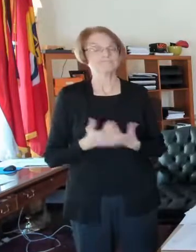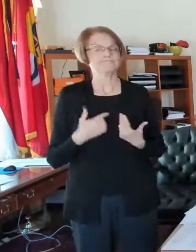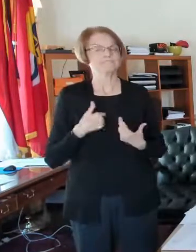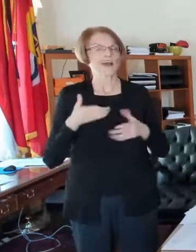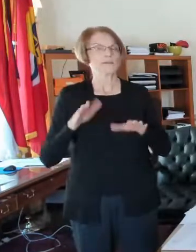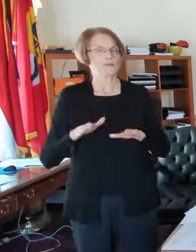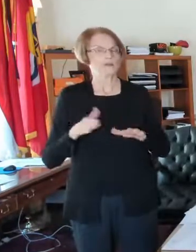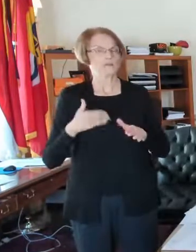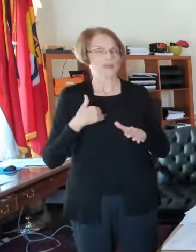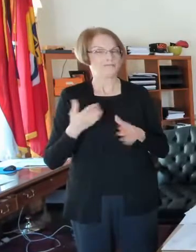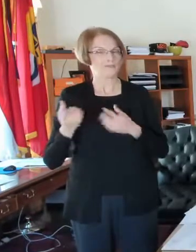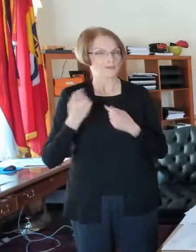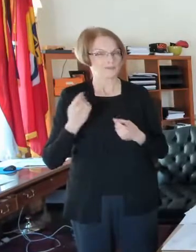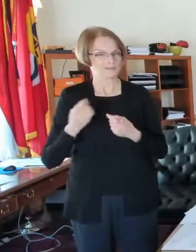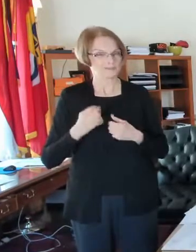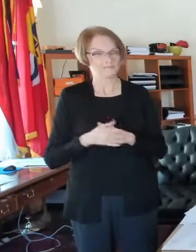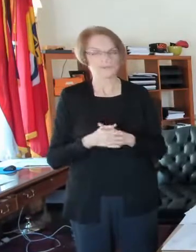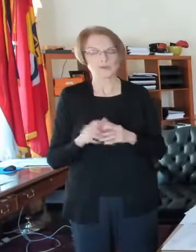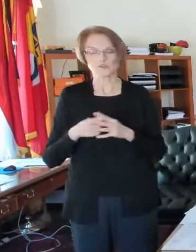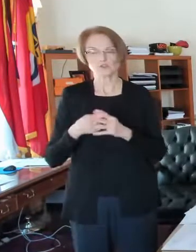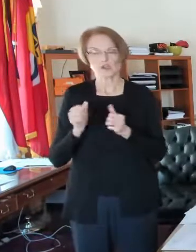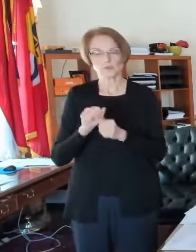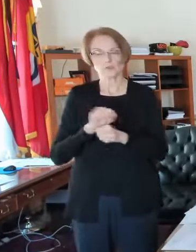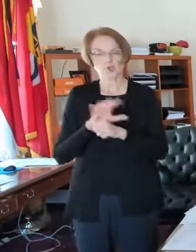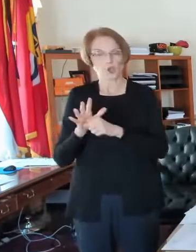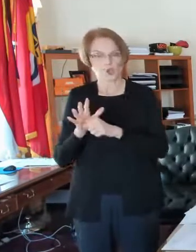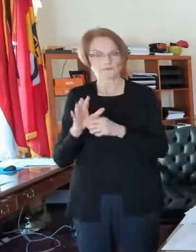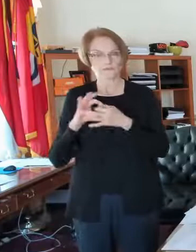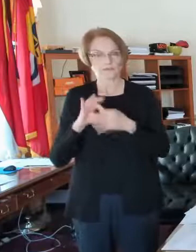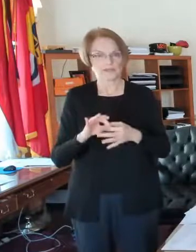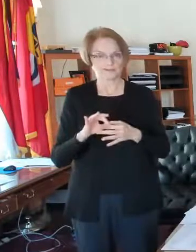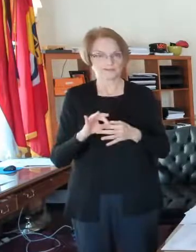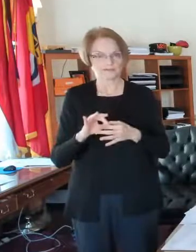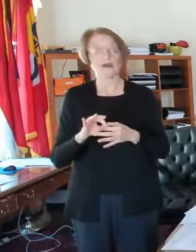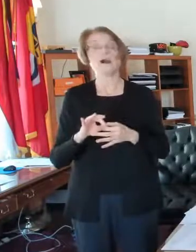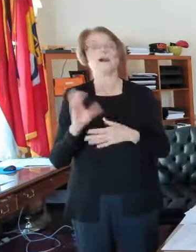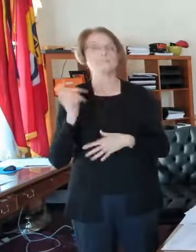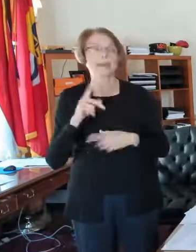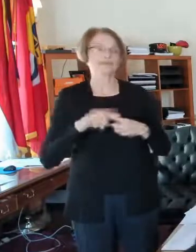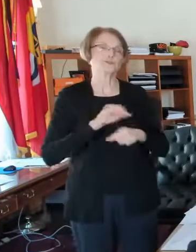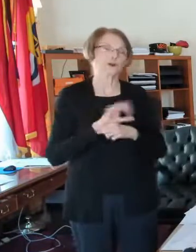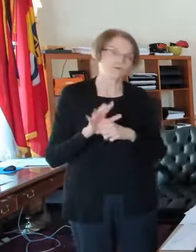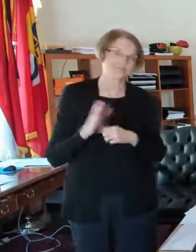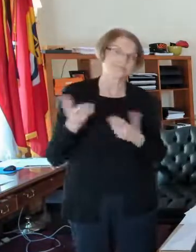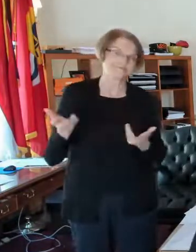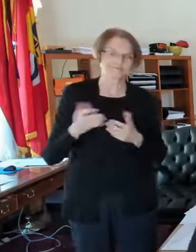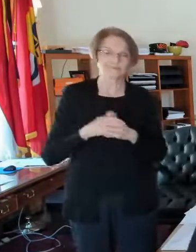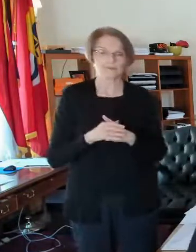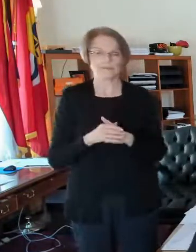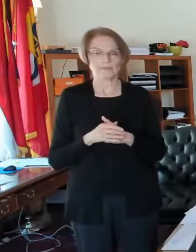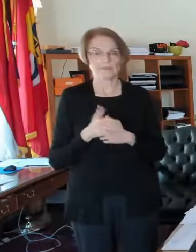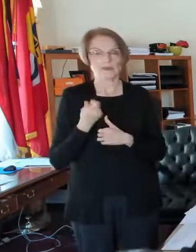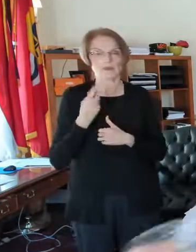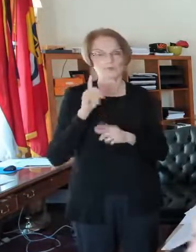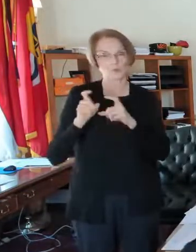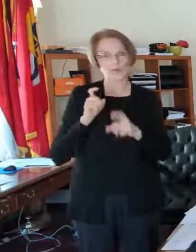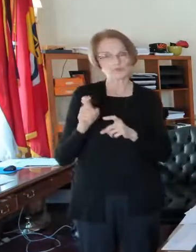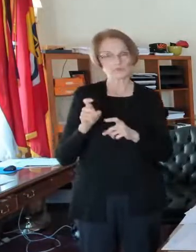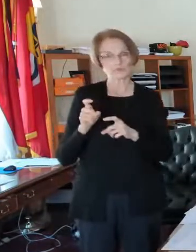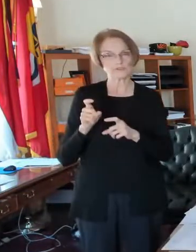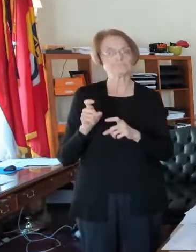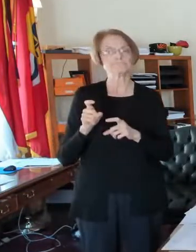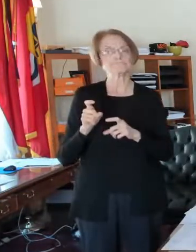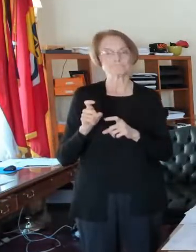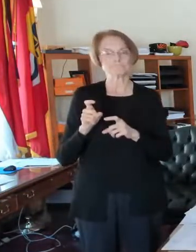questions. Okay, starting with COVID-related questions. Back to COVID. A few questions asking about